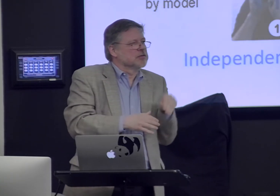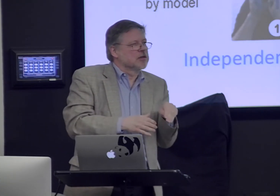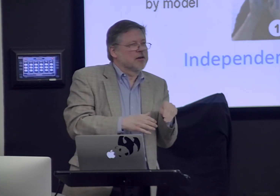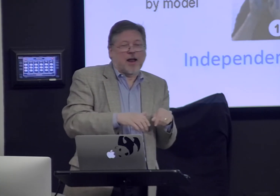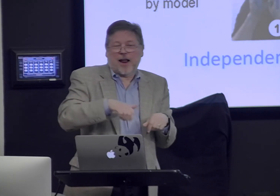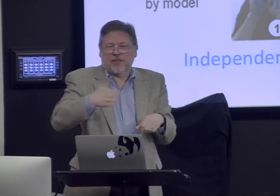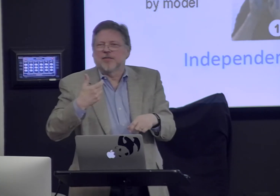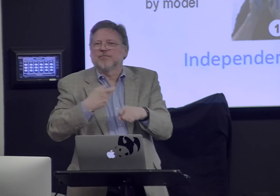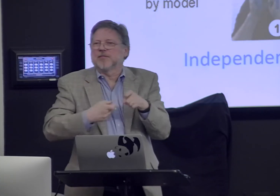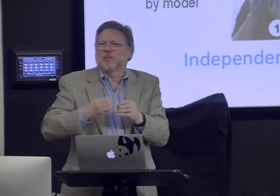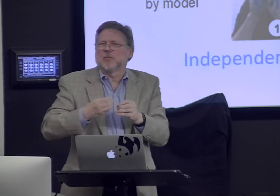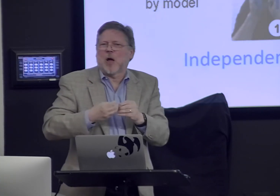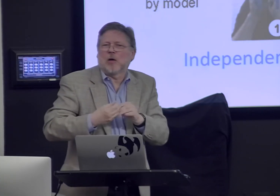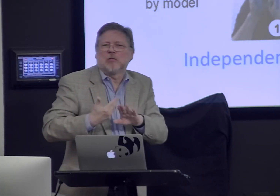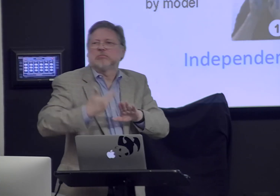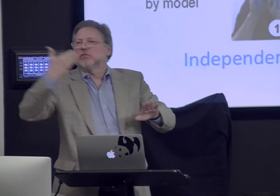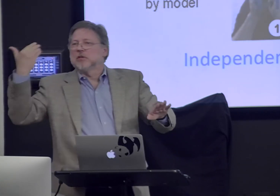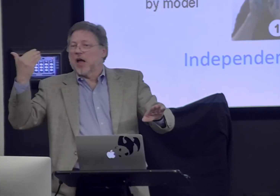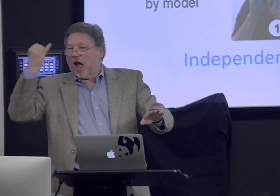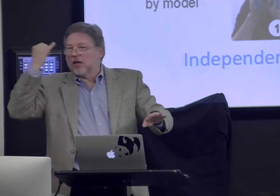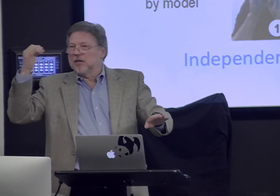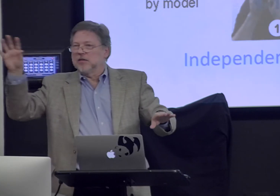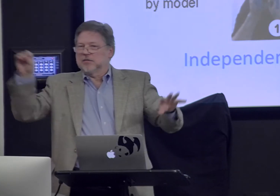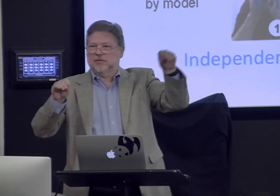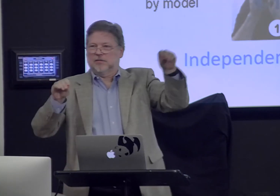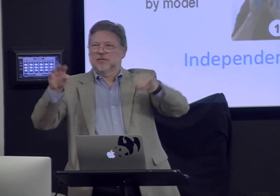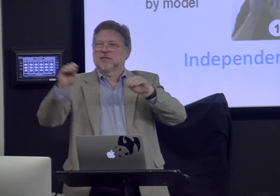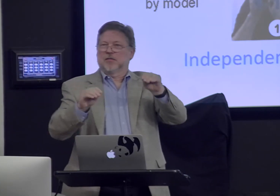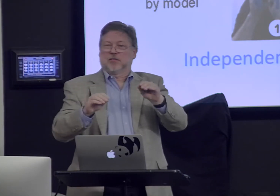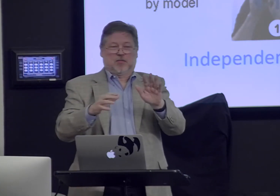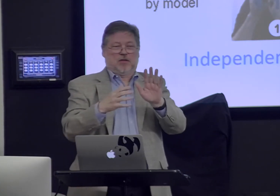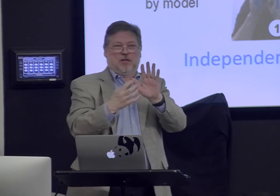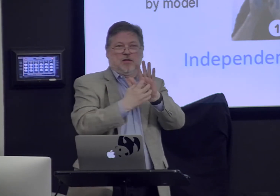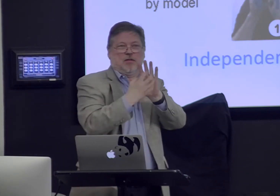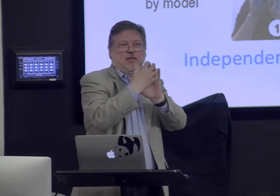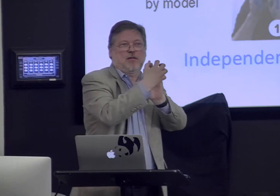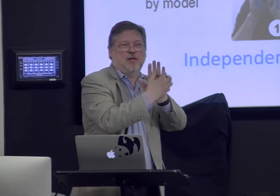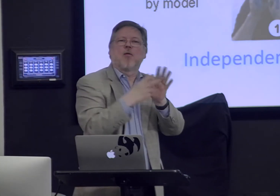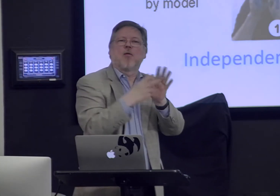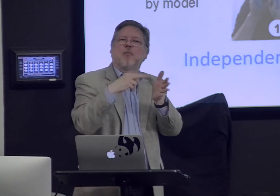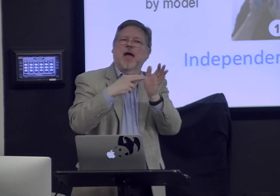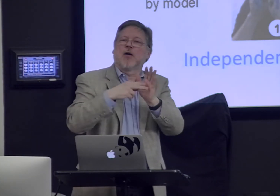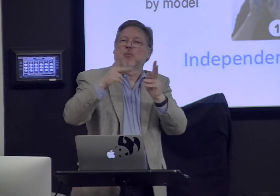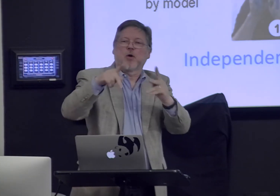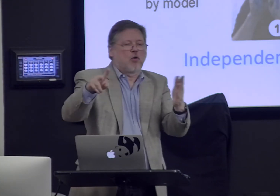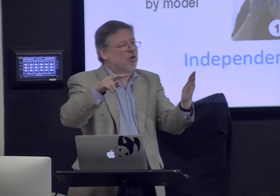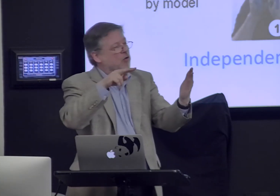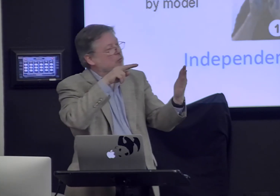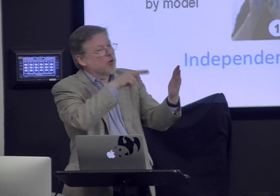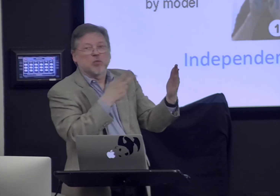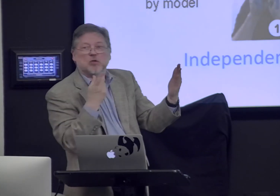sign for wolf, and one of those was a reenactment of what was described